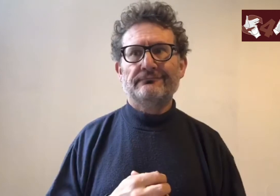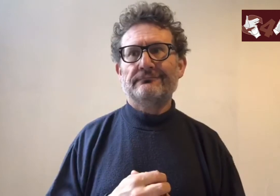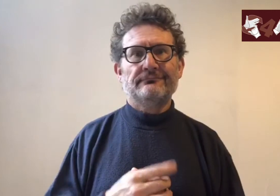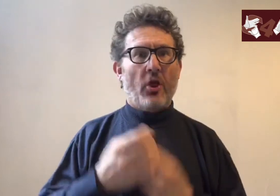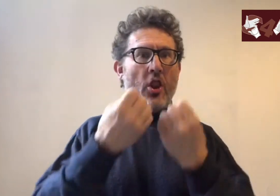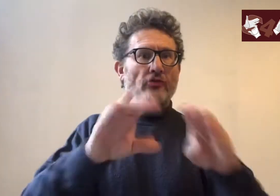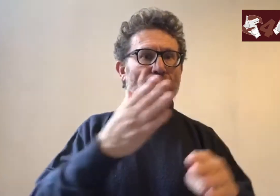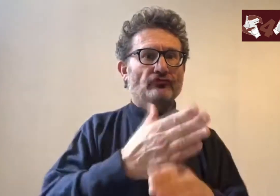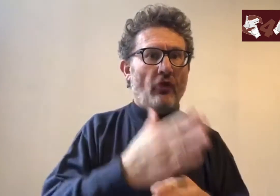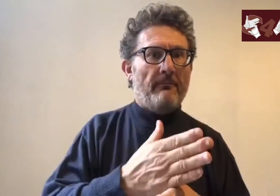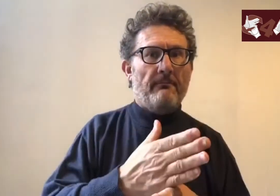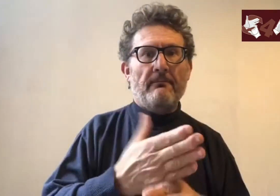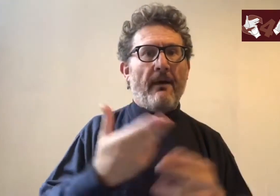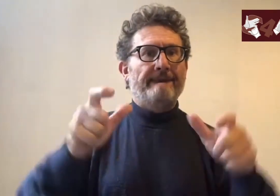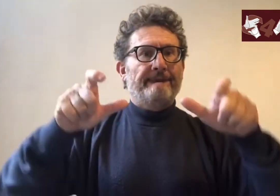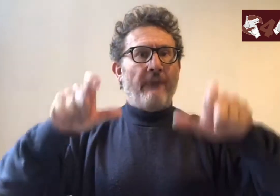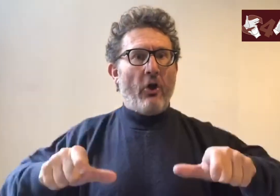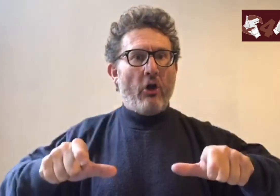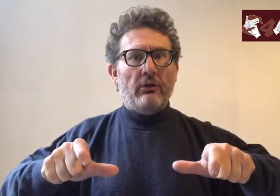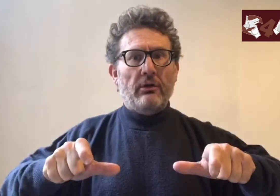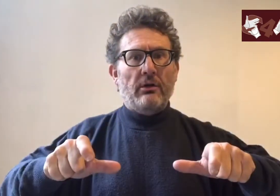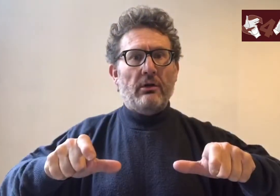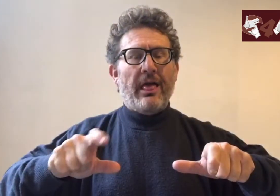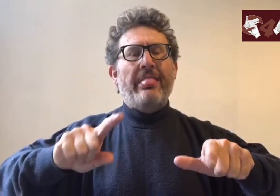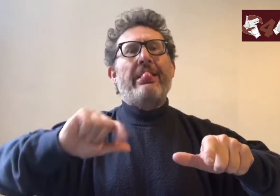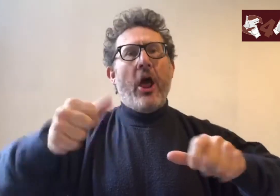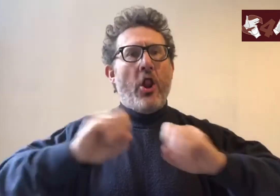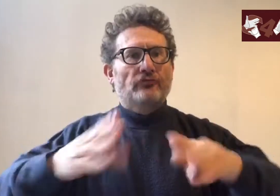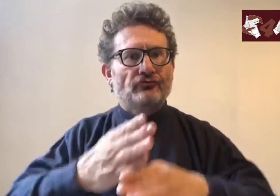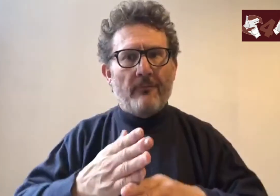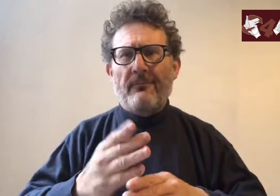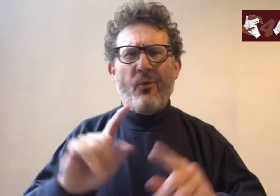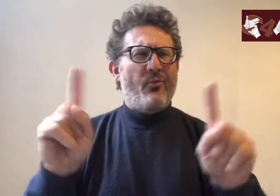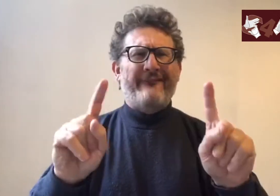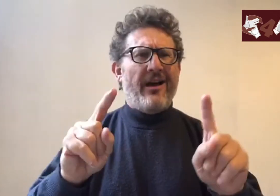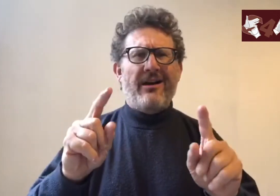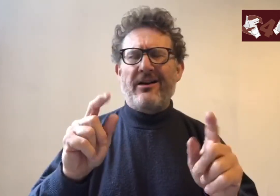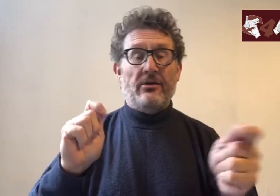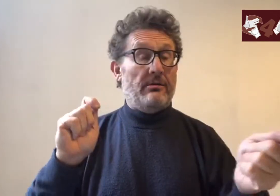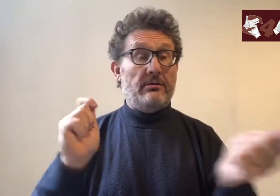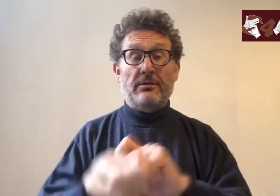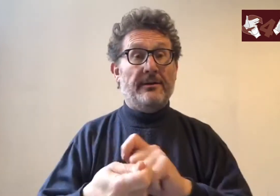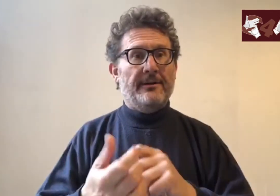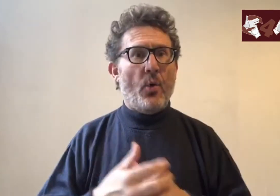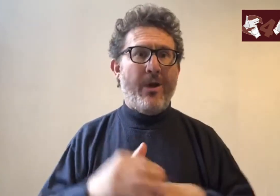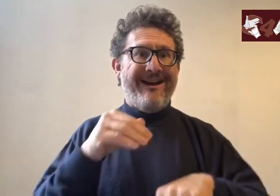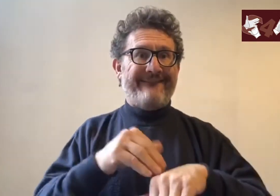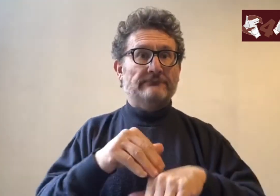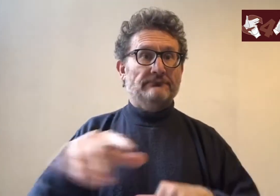But work has changed, hasn't it? People are losing their jobs, people are being furloughed, and then they're losing their jobs even when they've been furloughed.